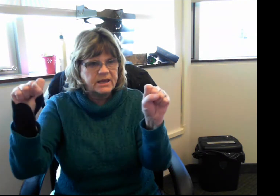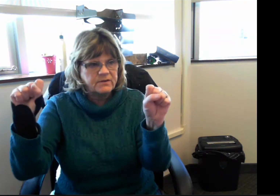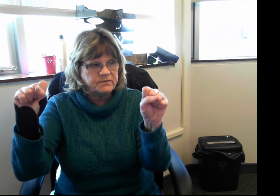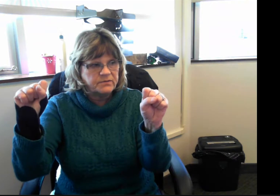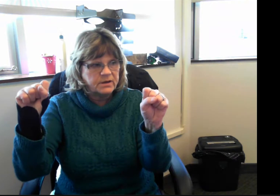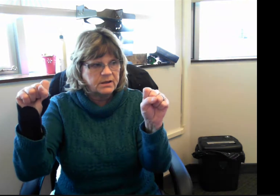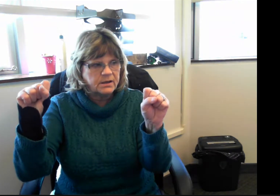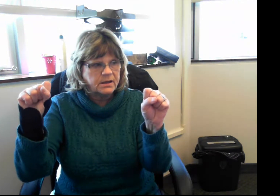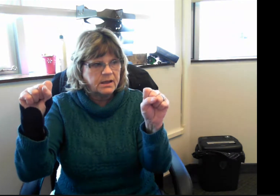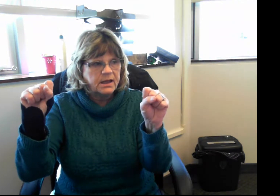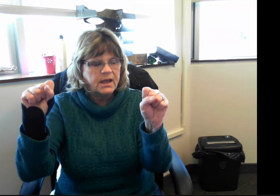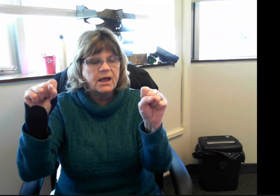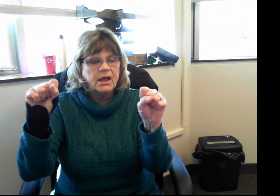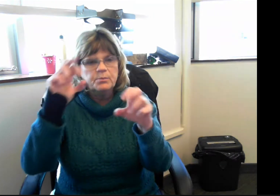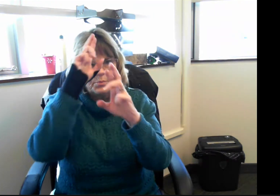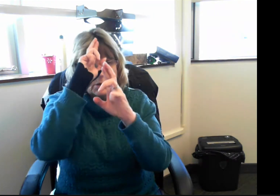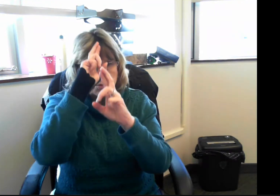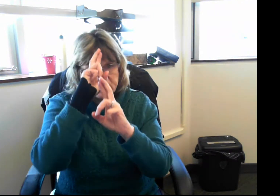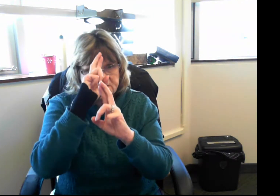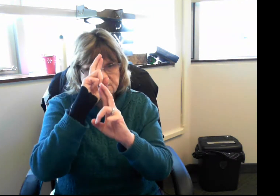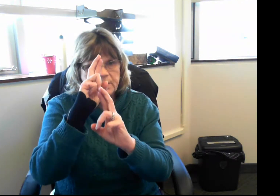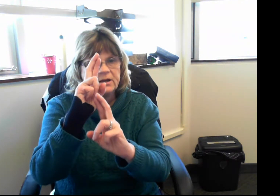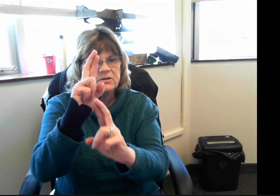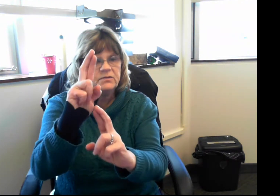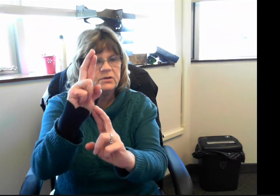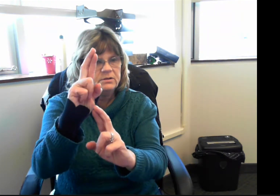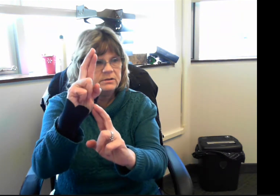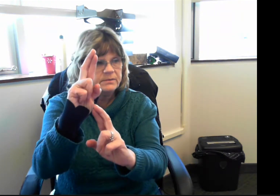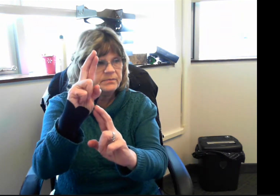safe, be respectful,